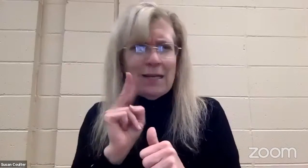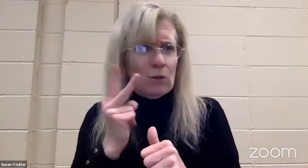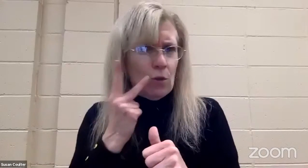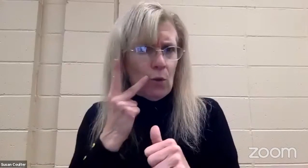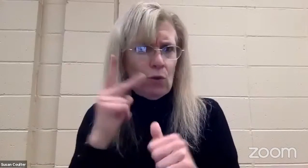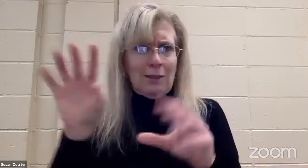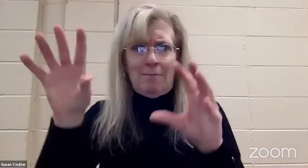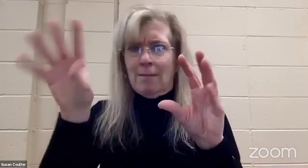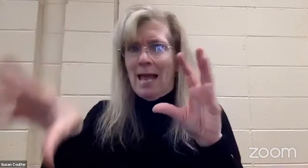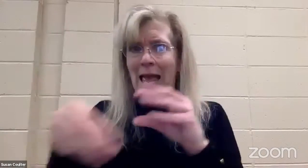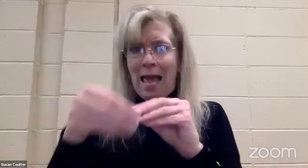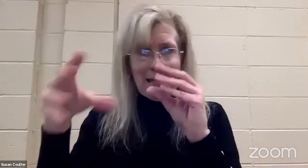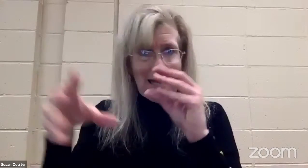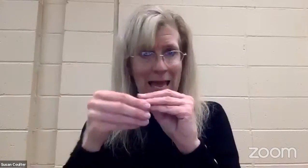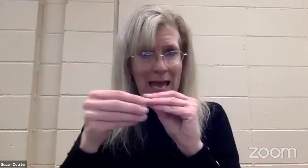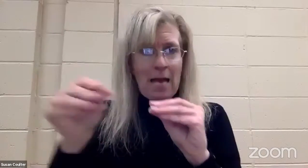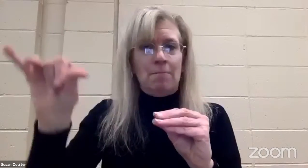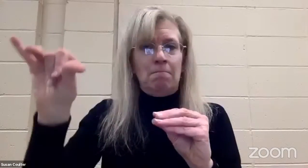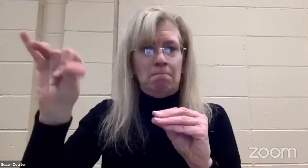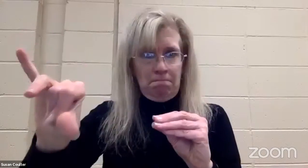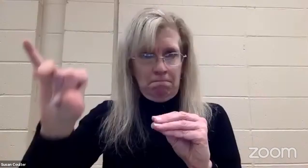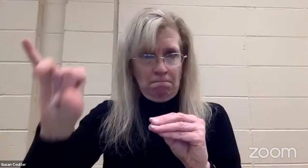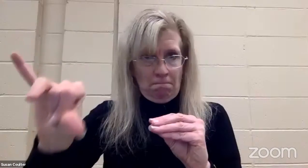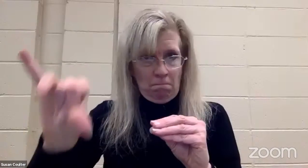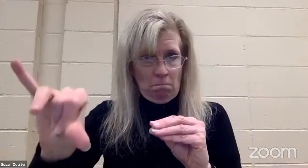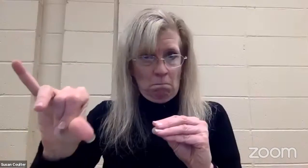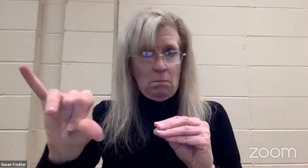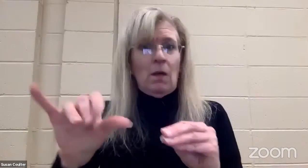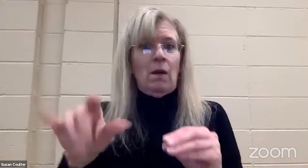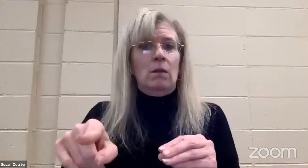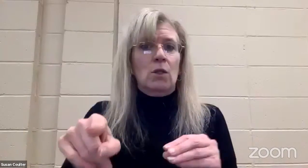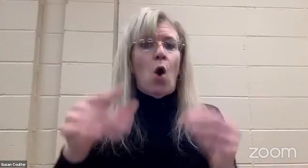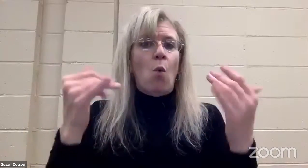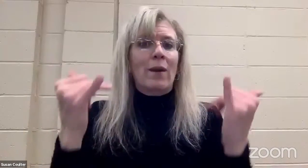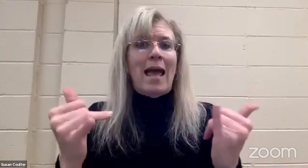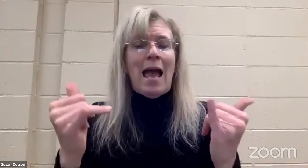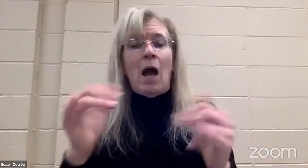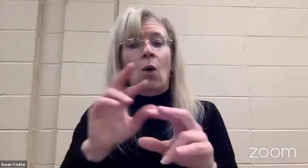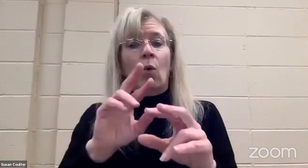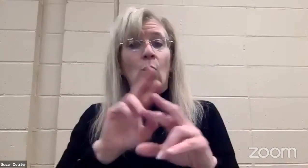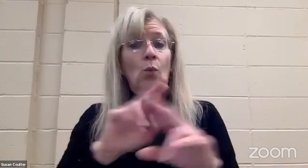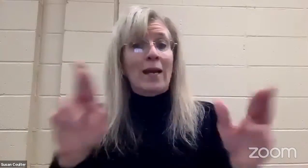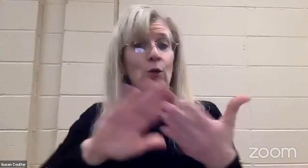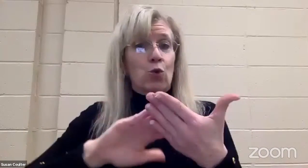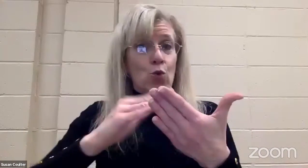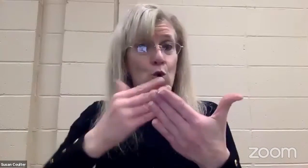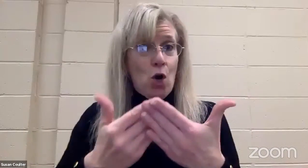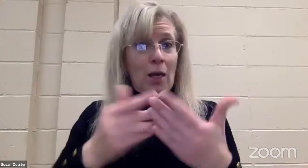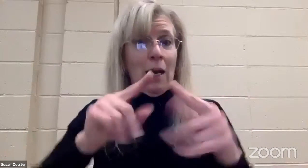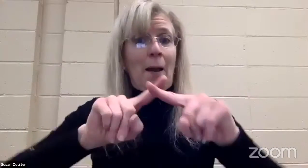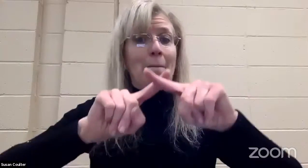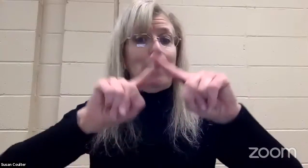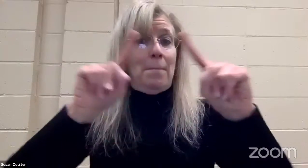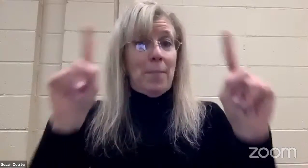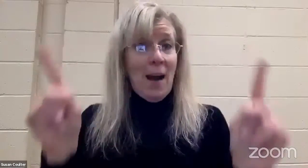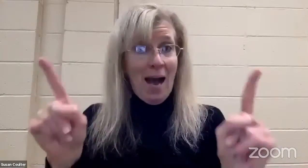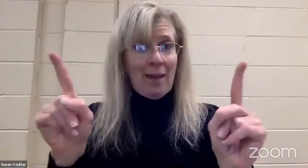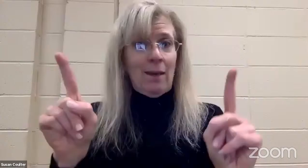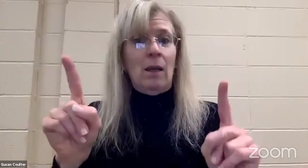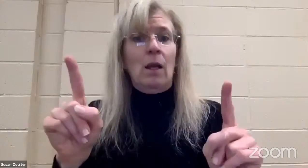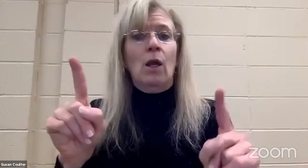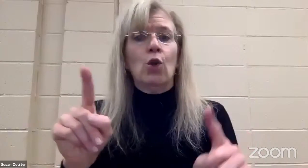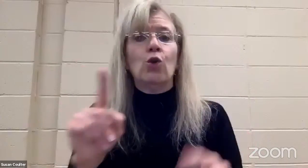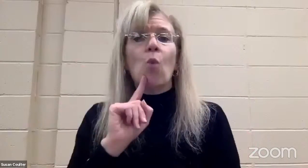other vegetables, and so now ready to cook.